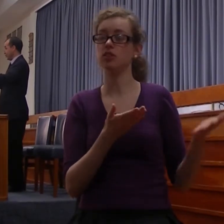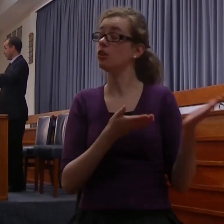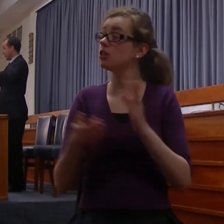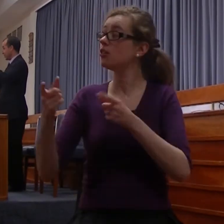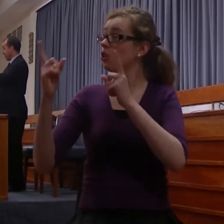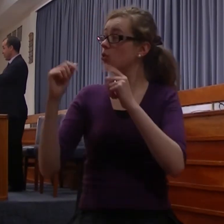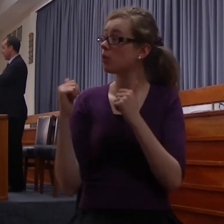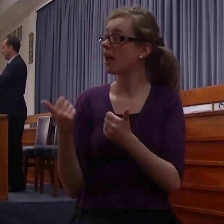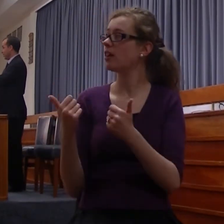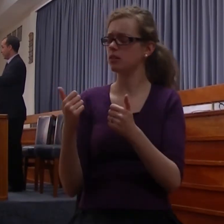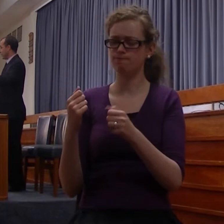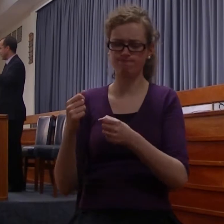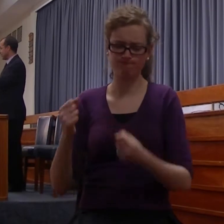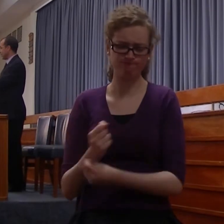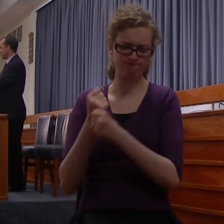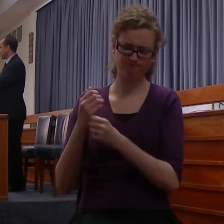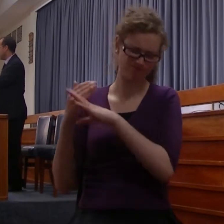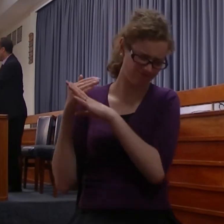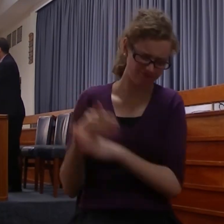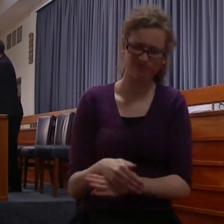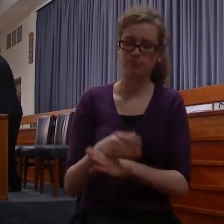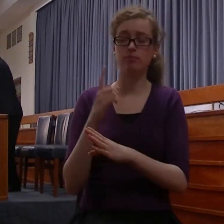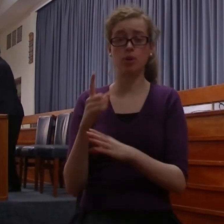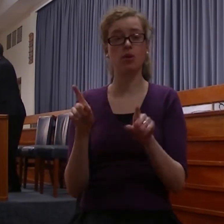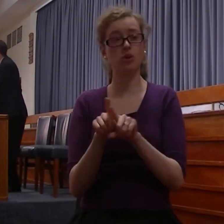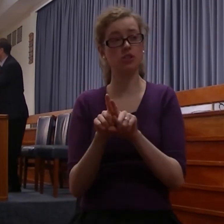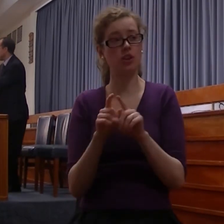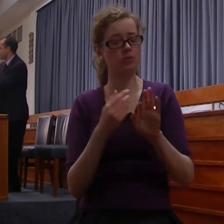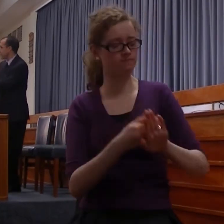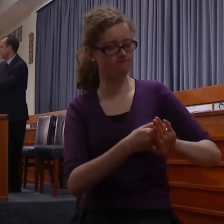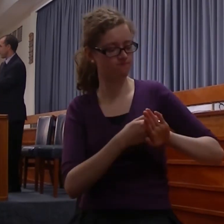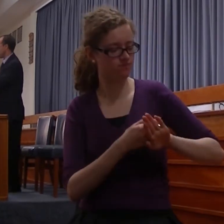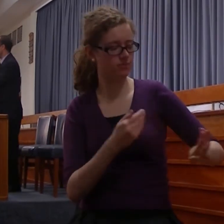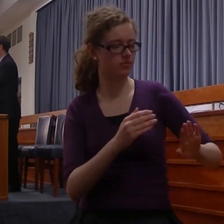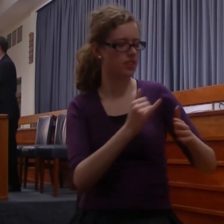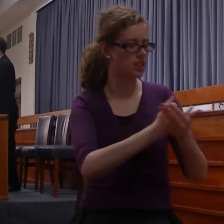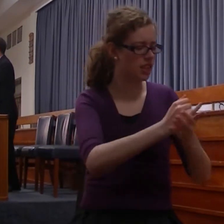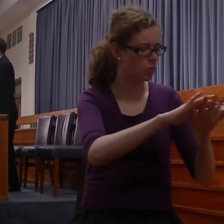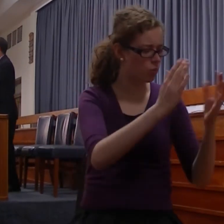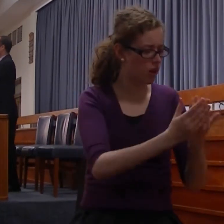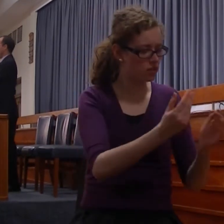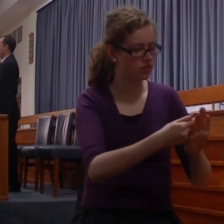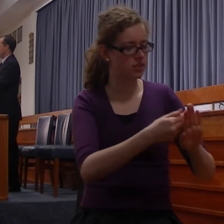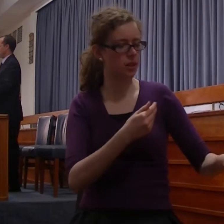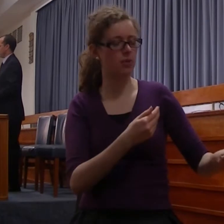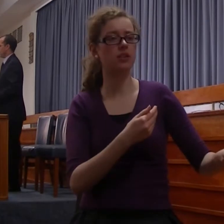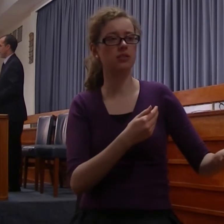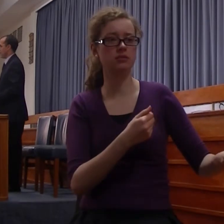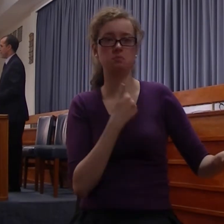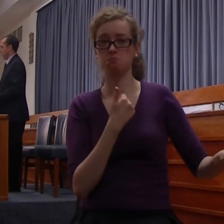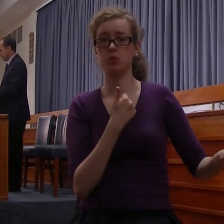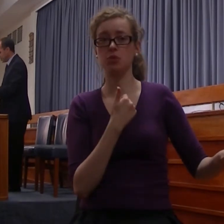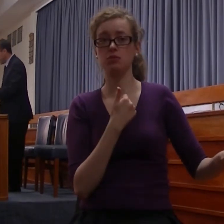sin and from the world. Not only they served the Lord with great power, with great